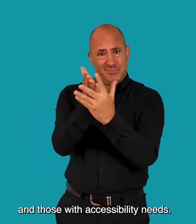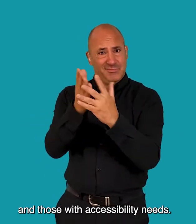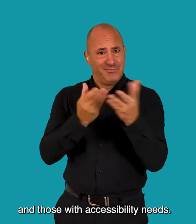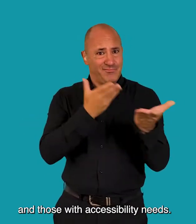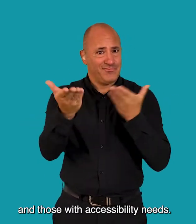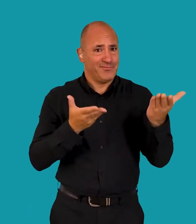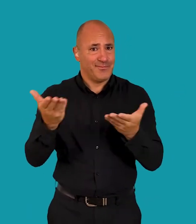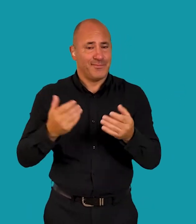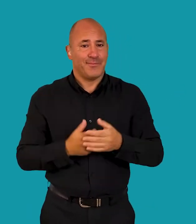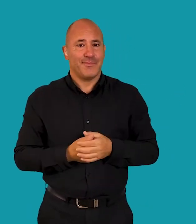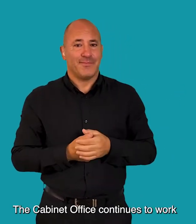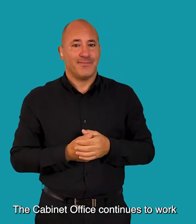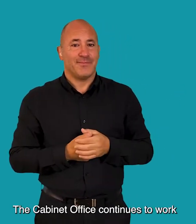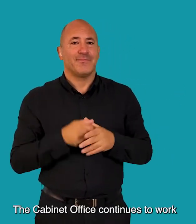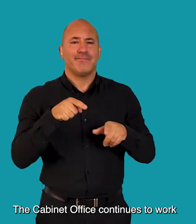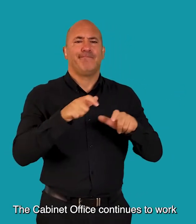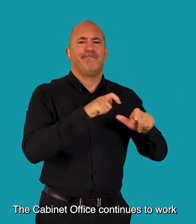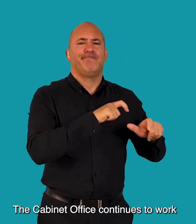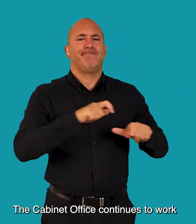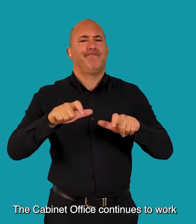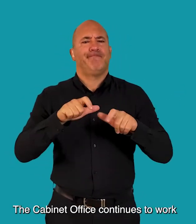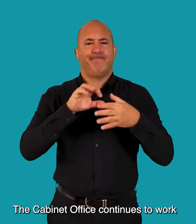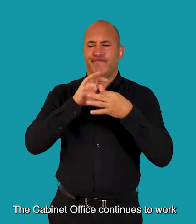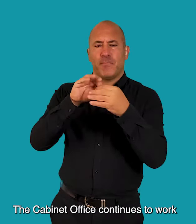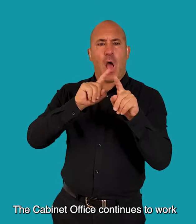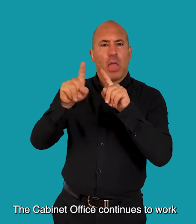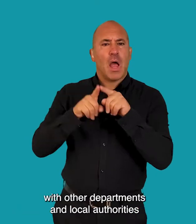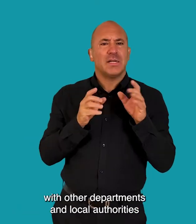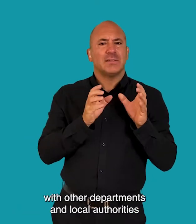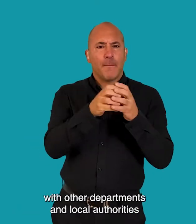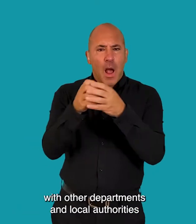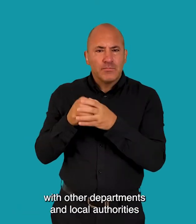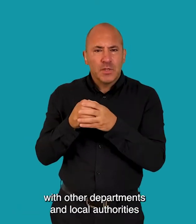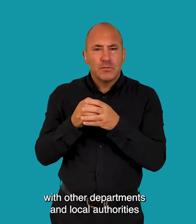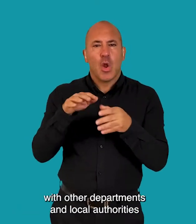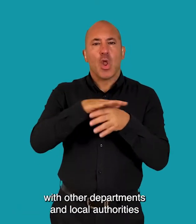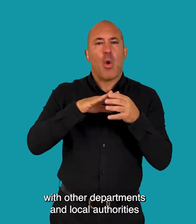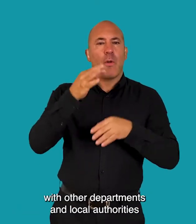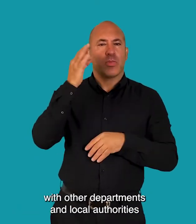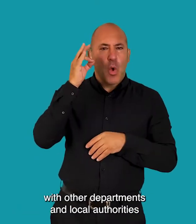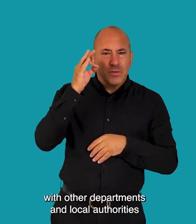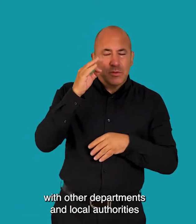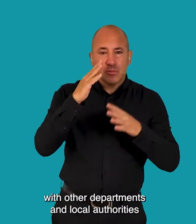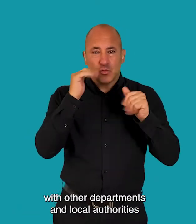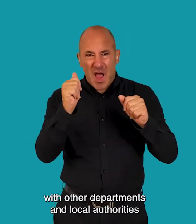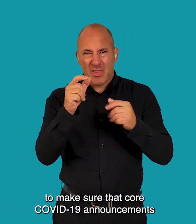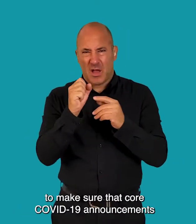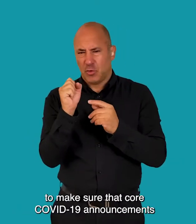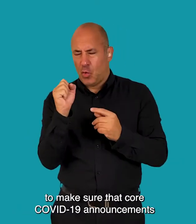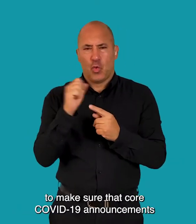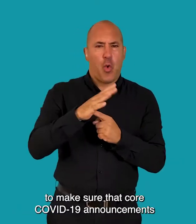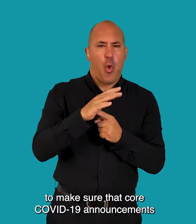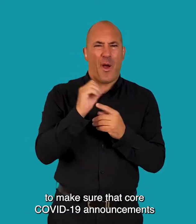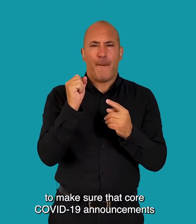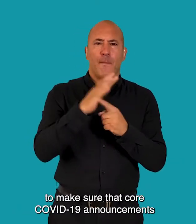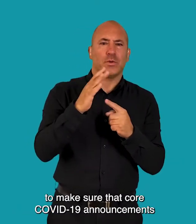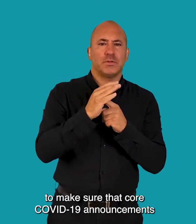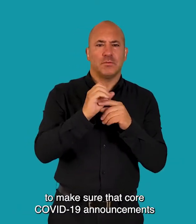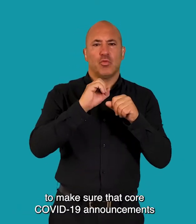needs. The Cabinet Office continues to work with other departments and local authorities to make sure that core